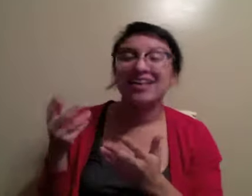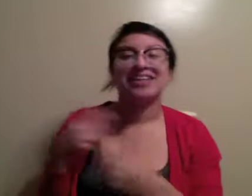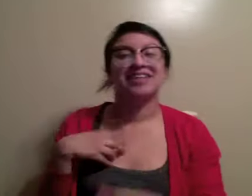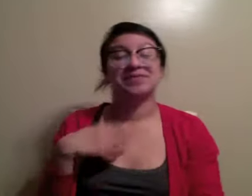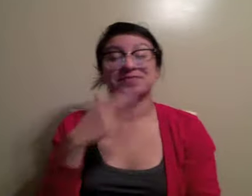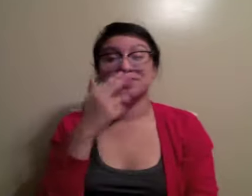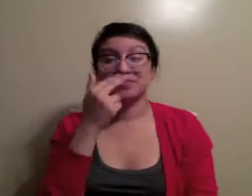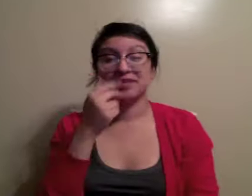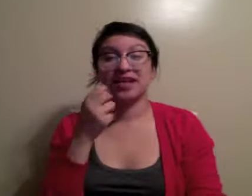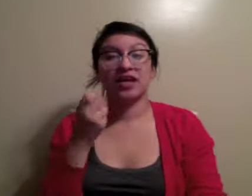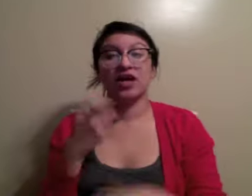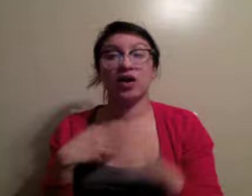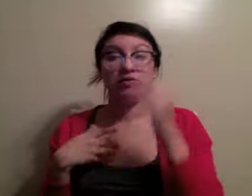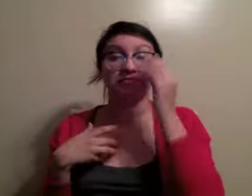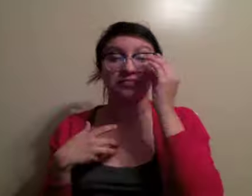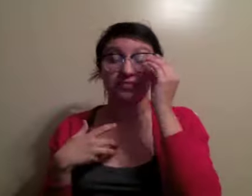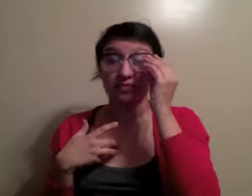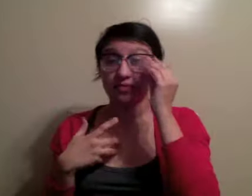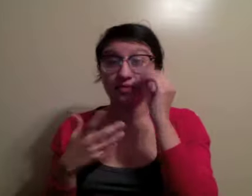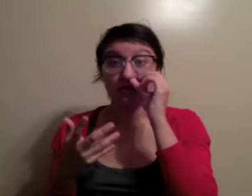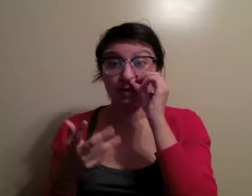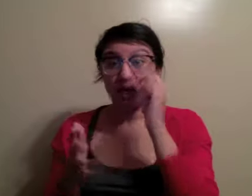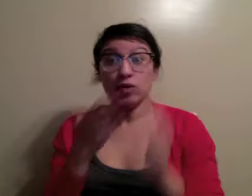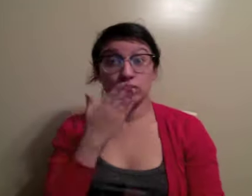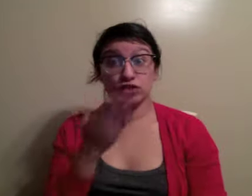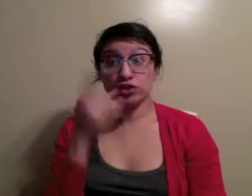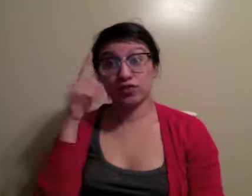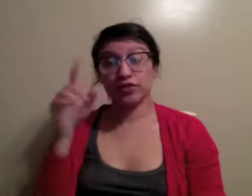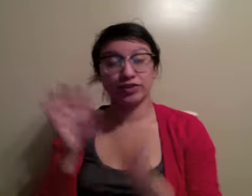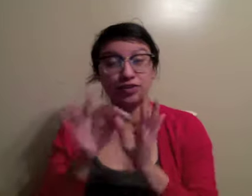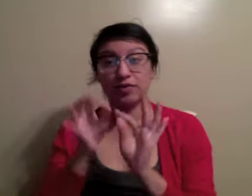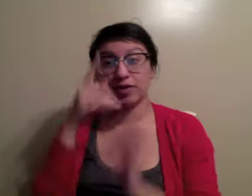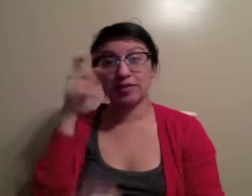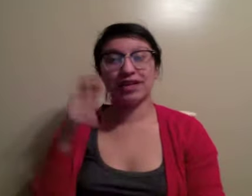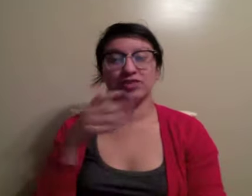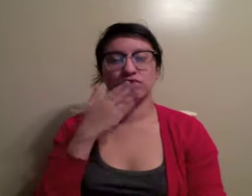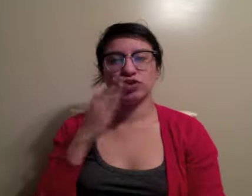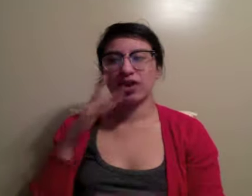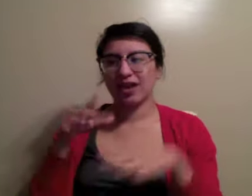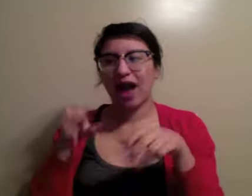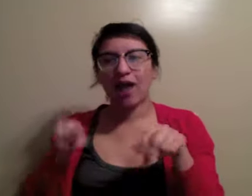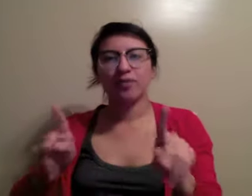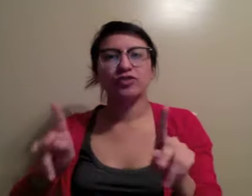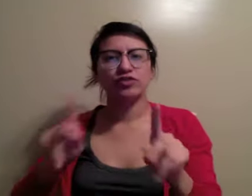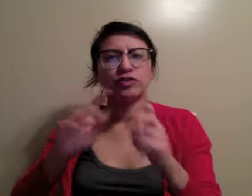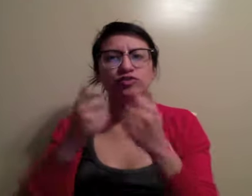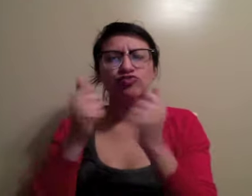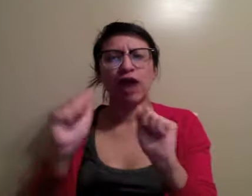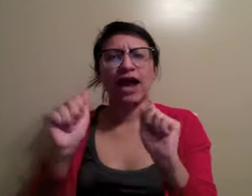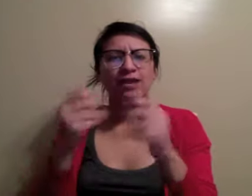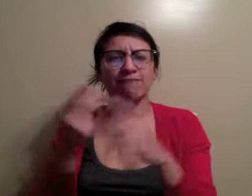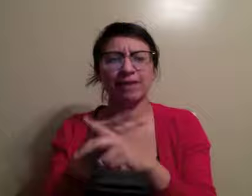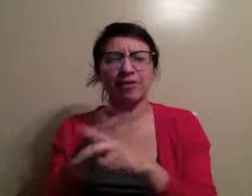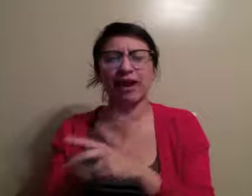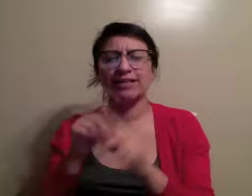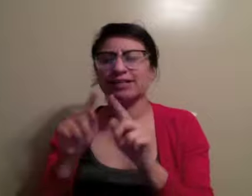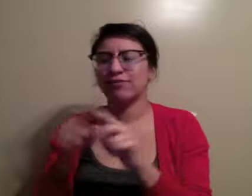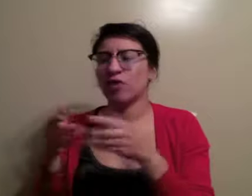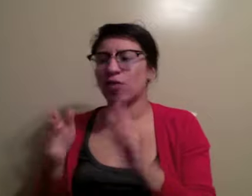us with this. You're making us look like hypocrites by introducing this bill, and we can't support it." By